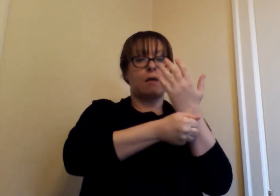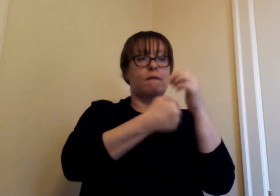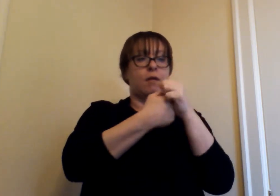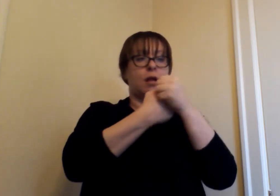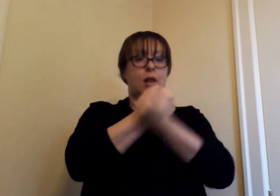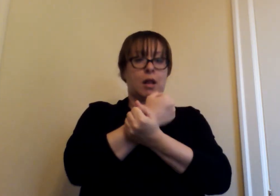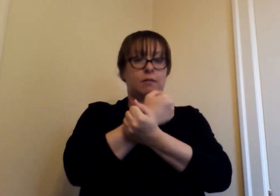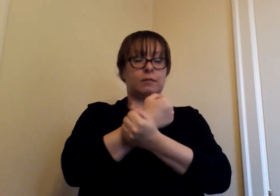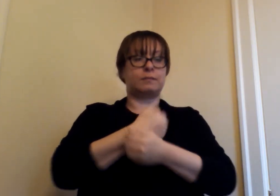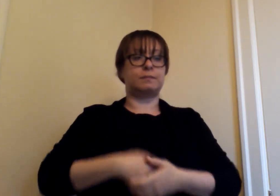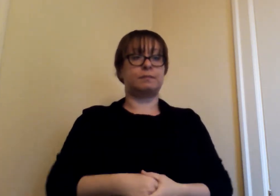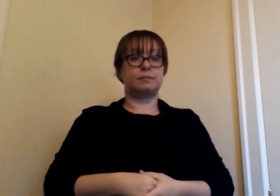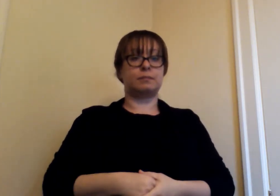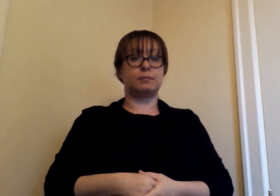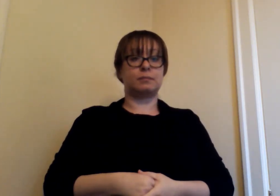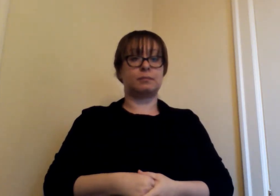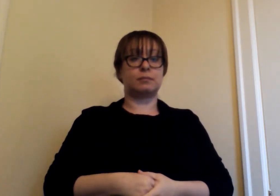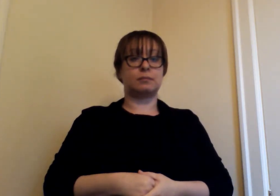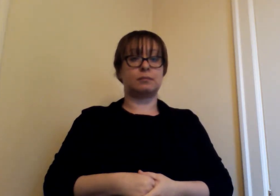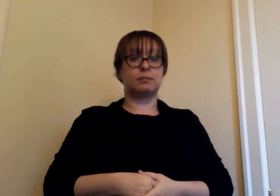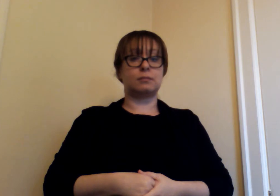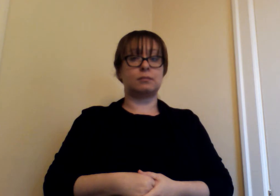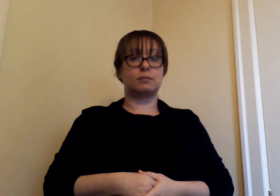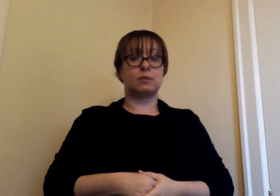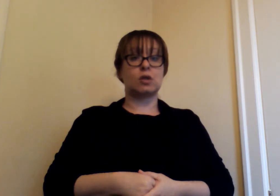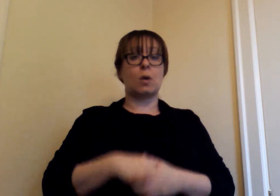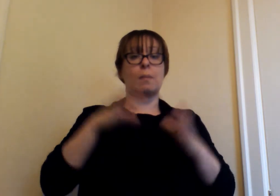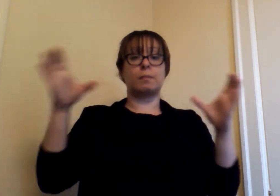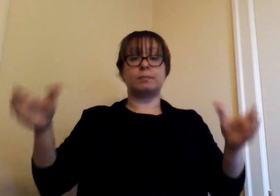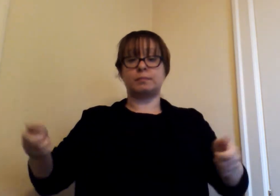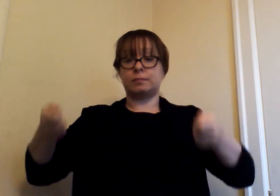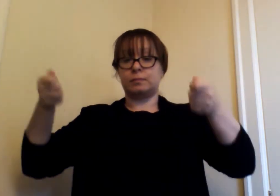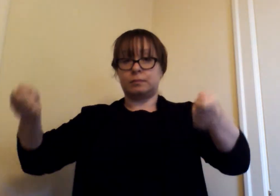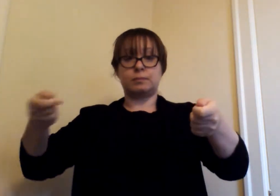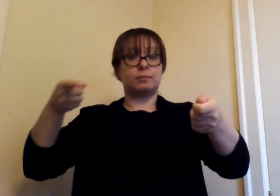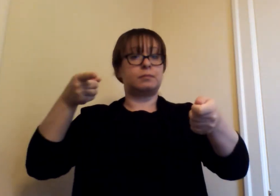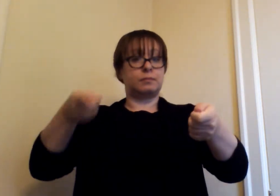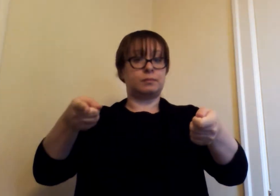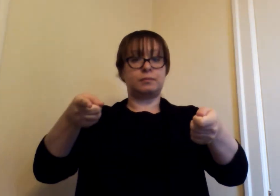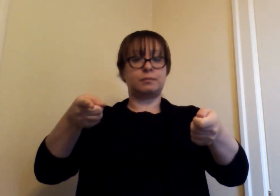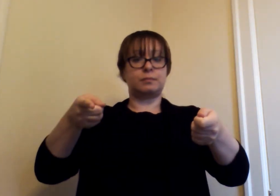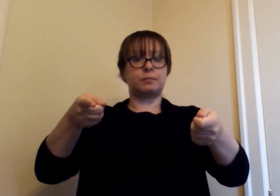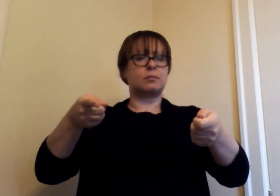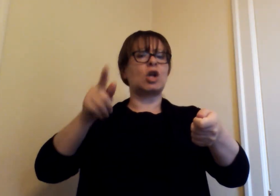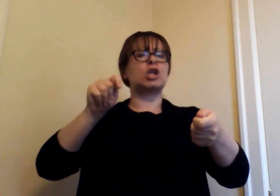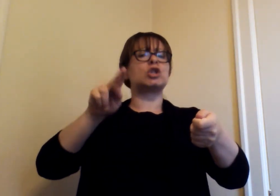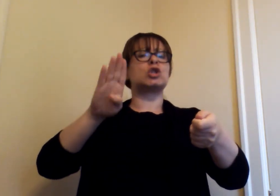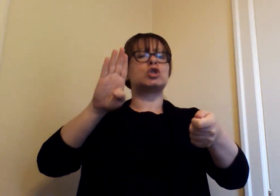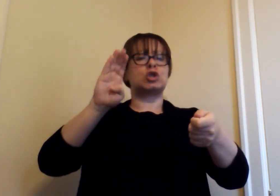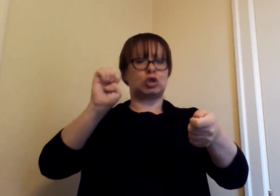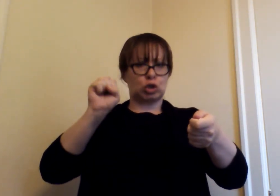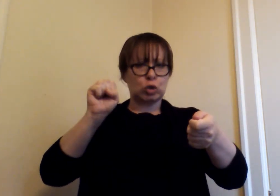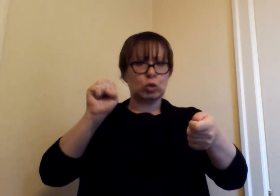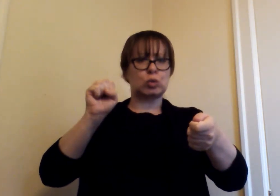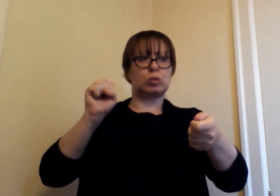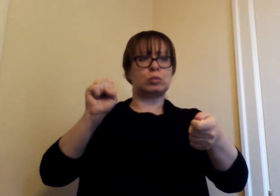required evacuated collection tubes are within easy reach for you, but out of the reach of the patient. Then speak